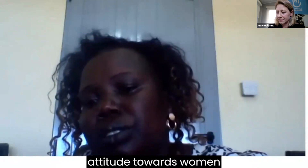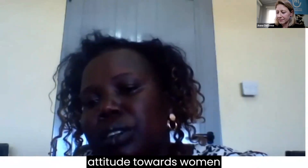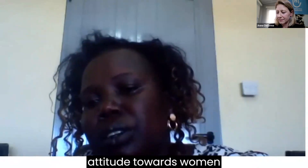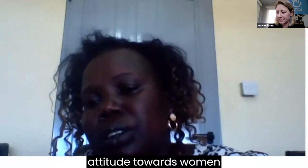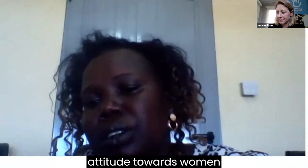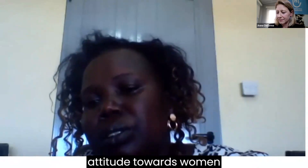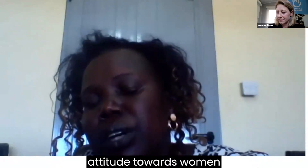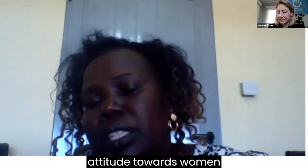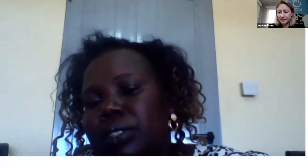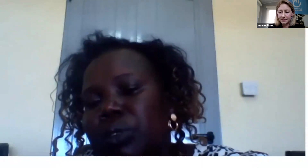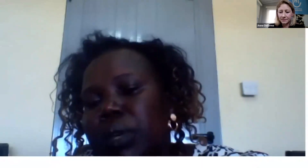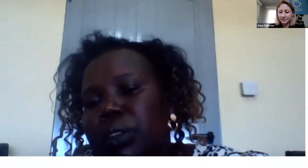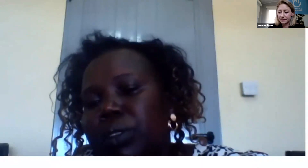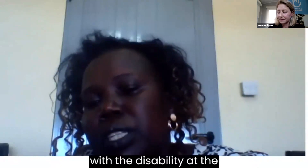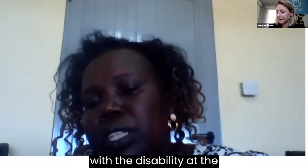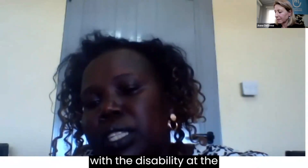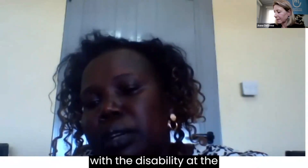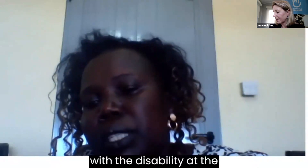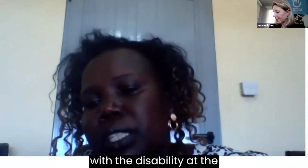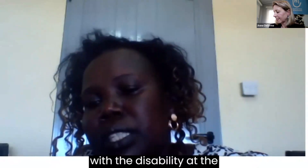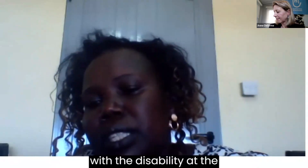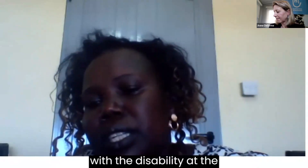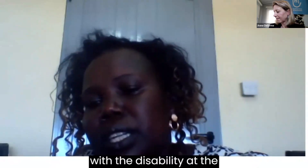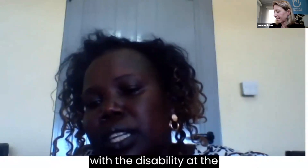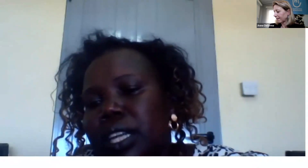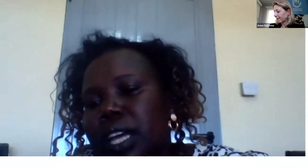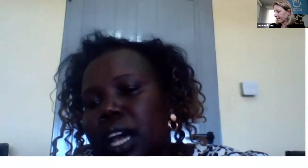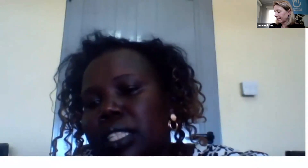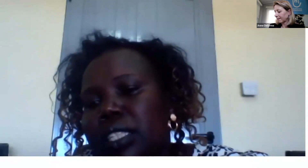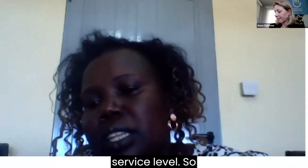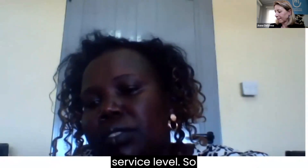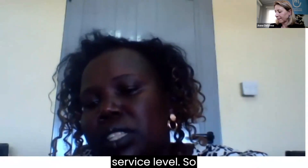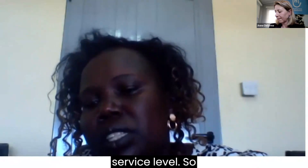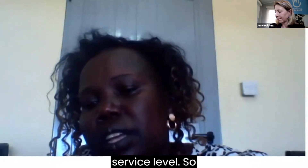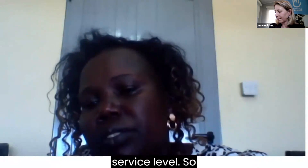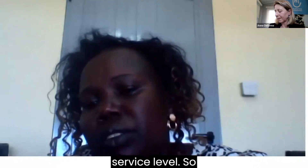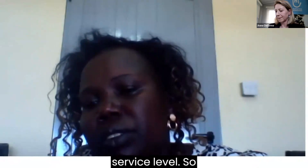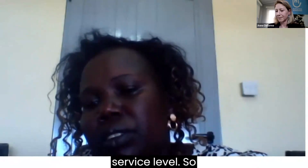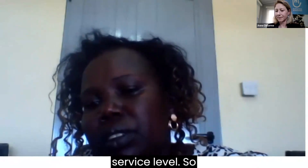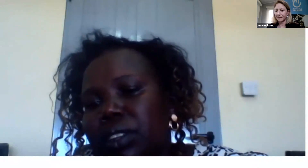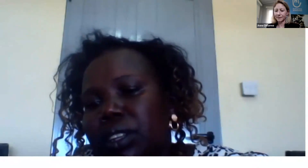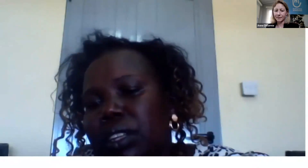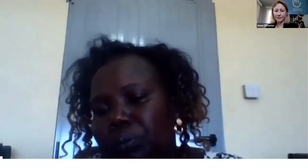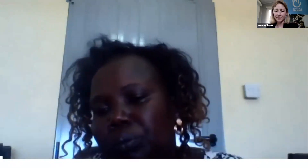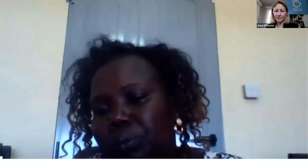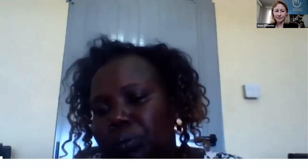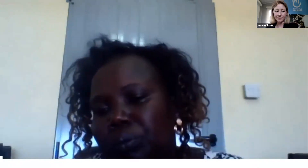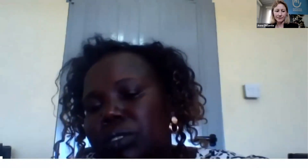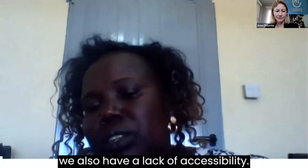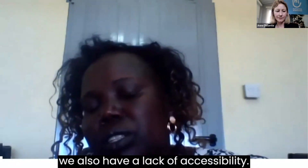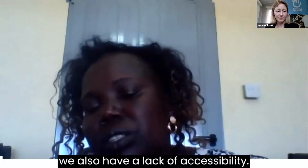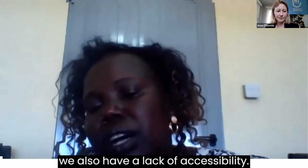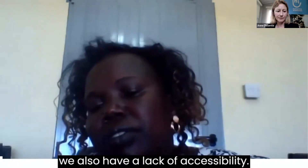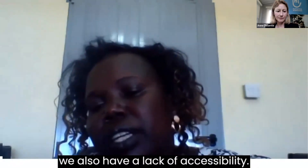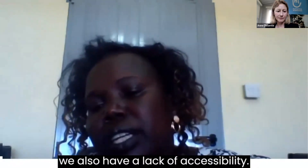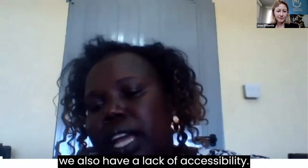attitude towards women with the disability at the service level. So